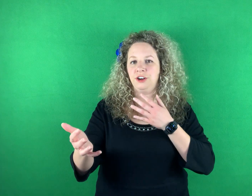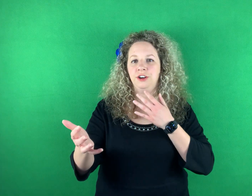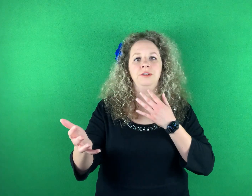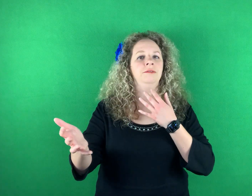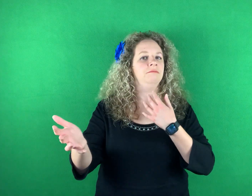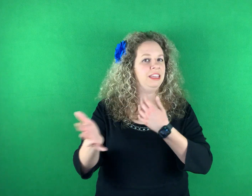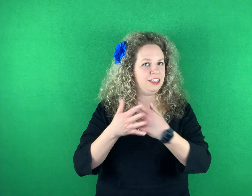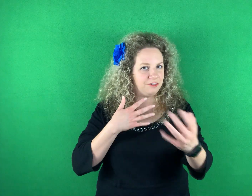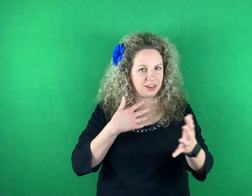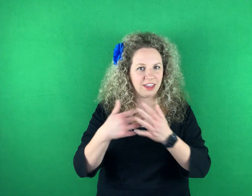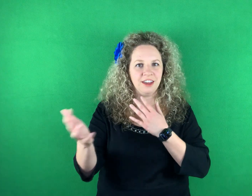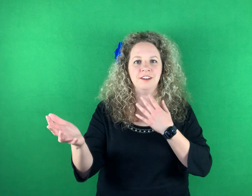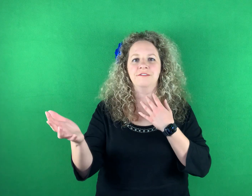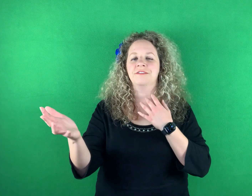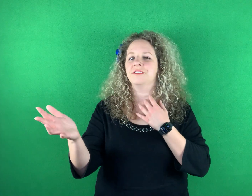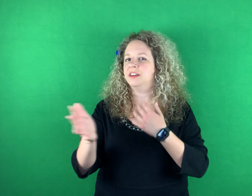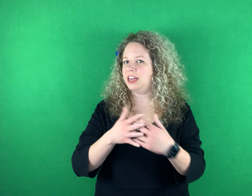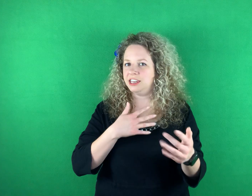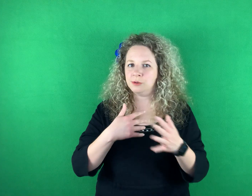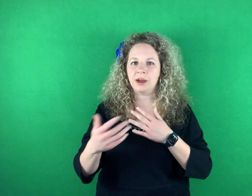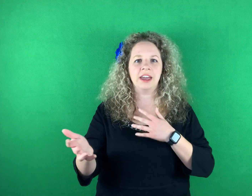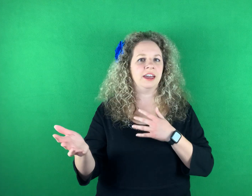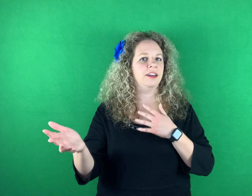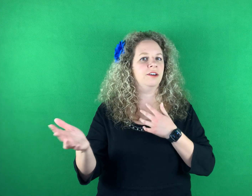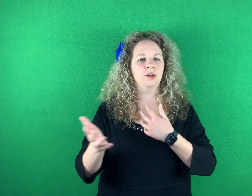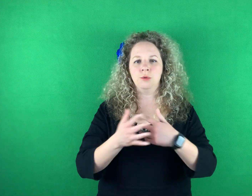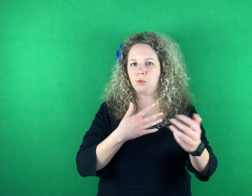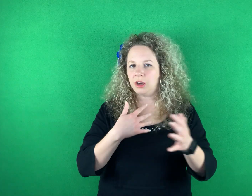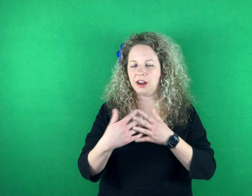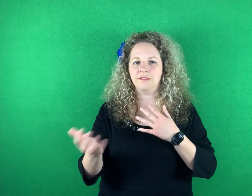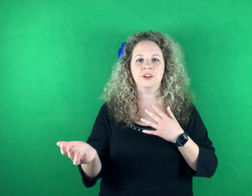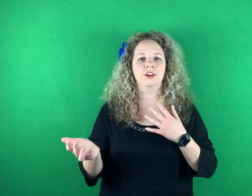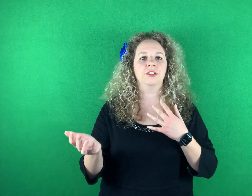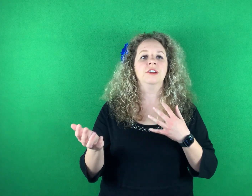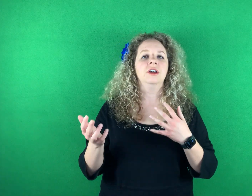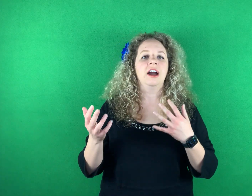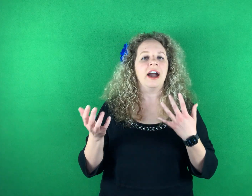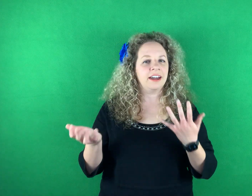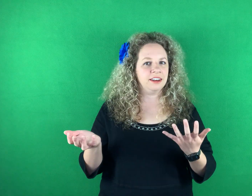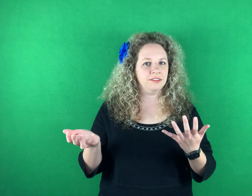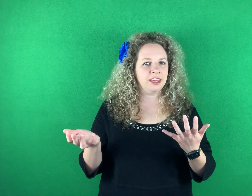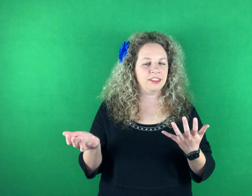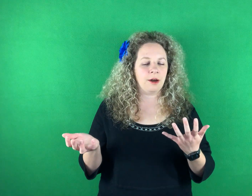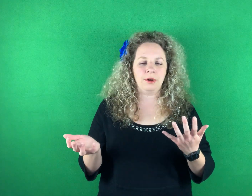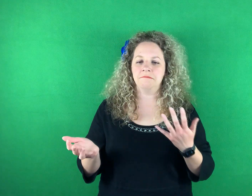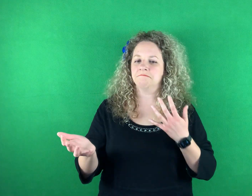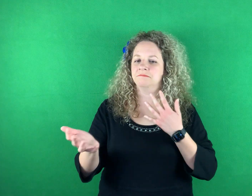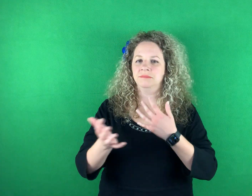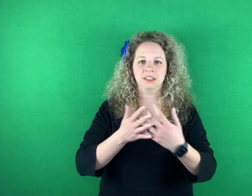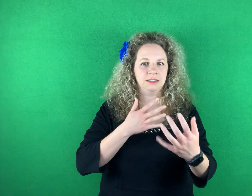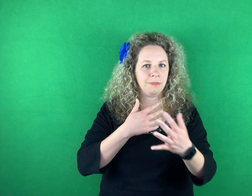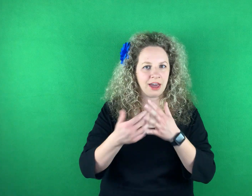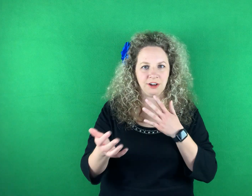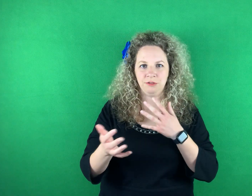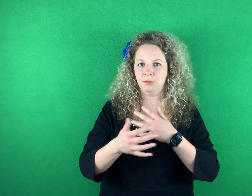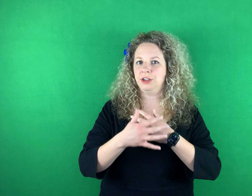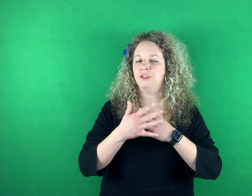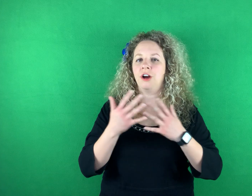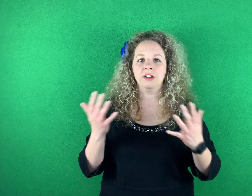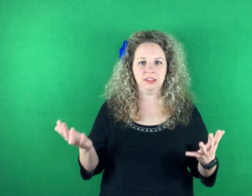matter, even if, anyway, whatever. I kind of like that one. Doesn't matter,